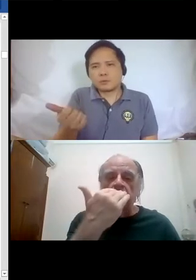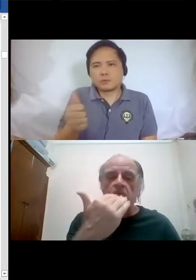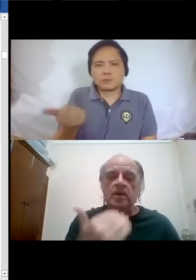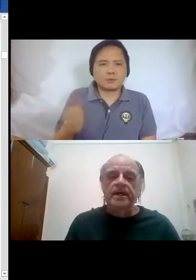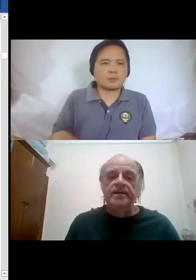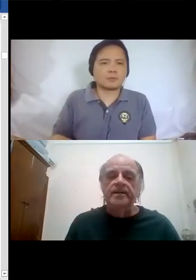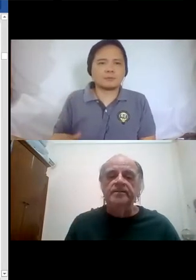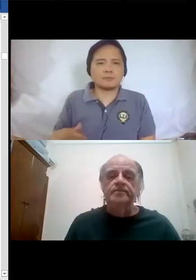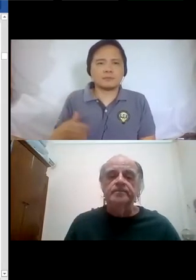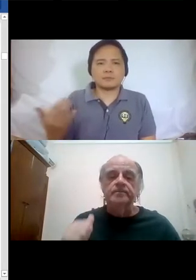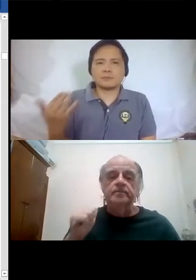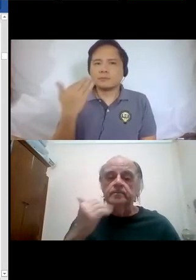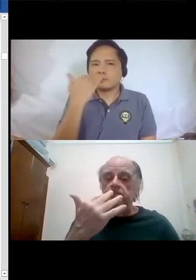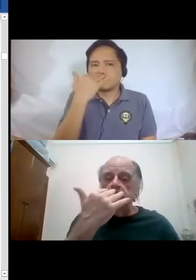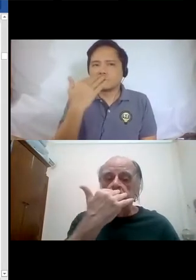Smell, one-handed.